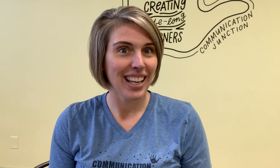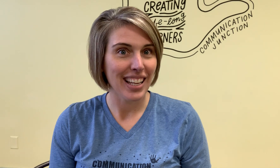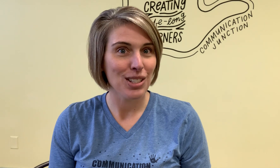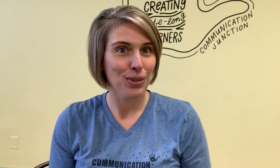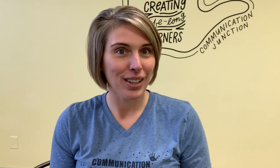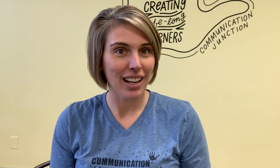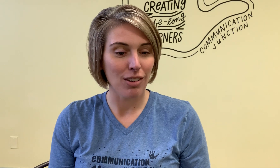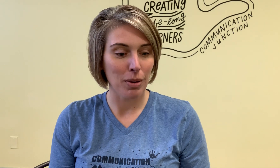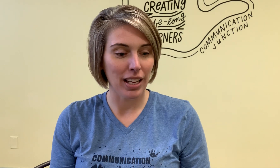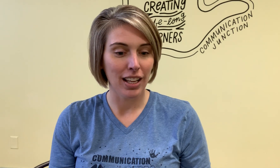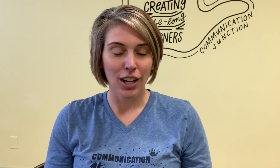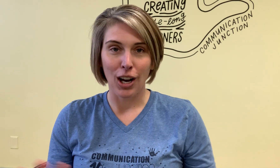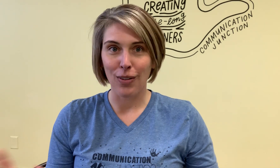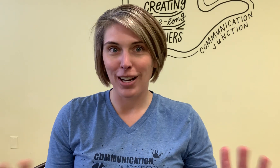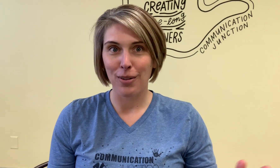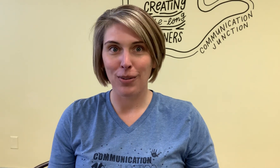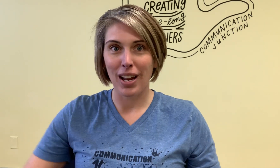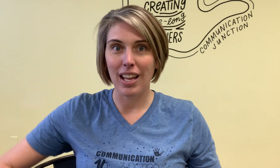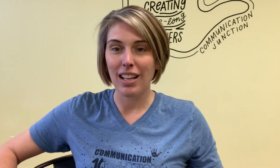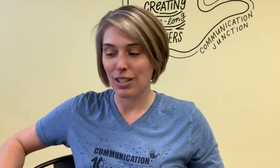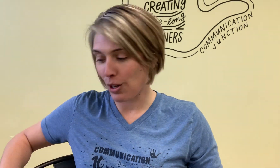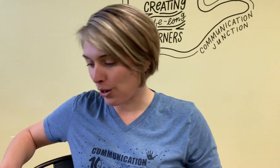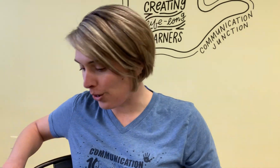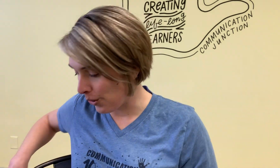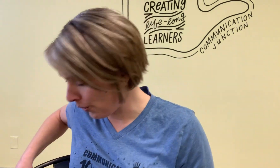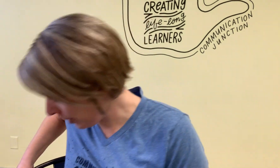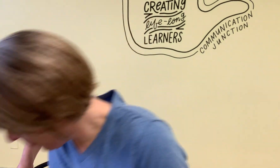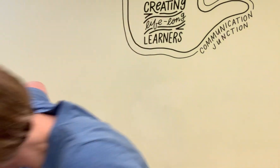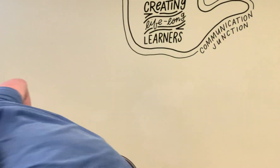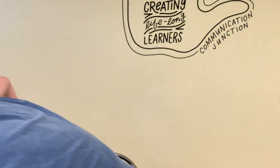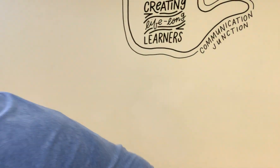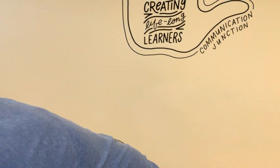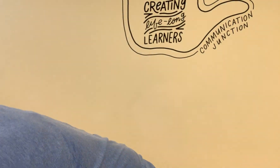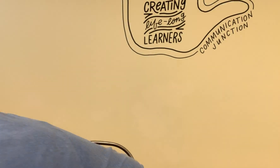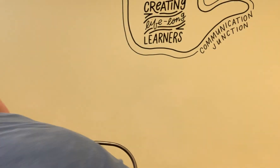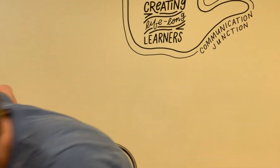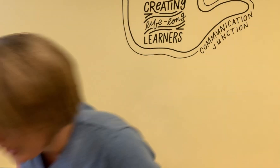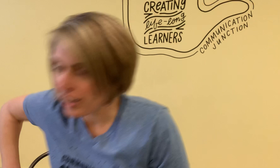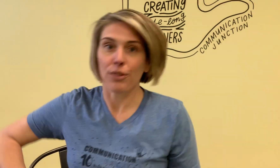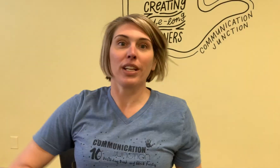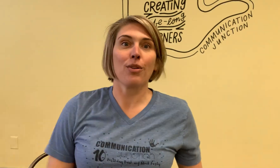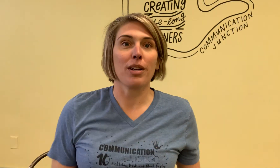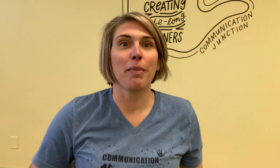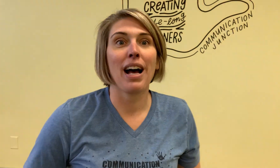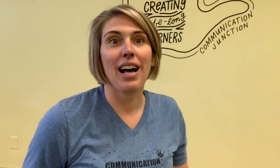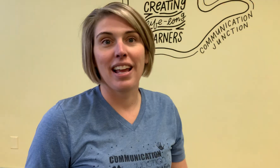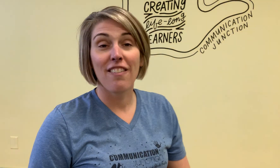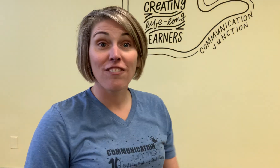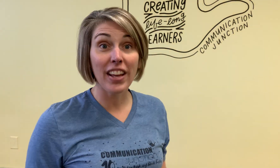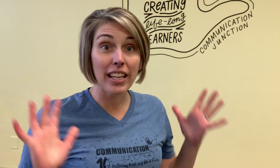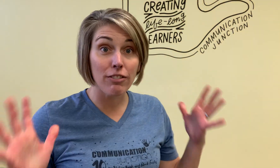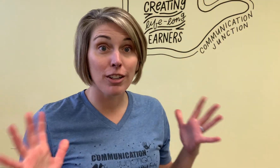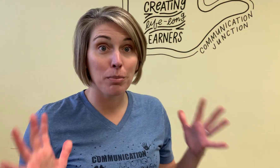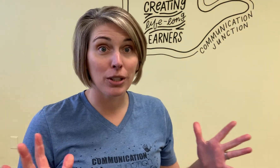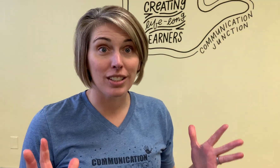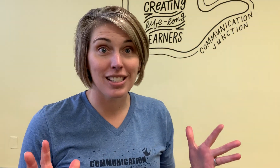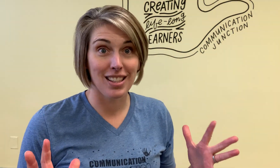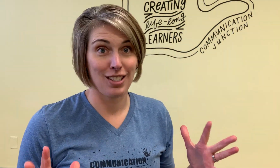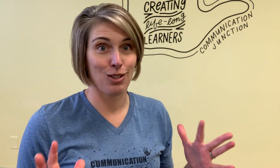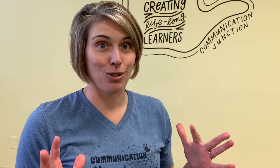Nice work, everybody. All right, are we ready? So we are reading one of my favorite books this story